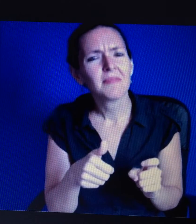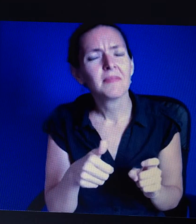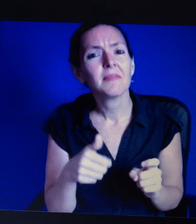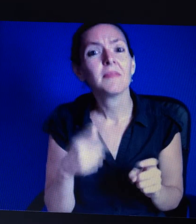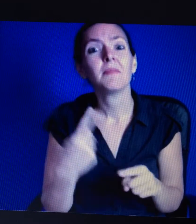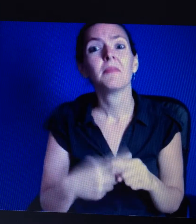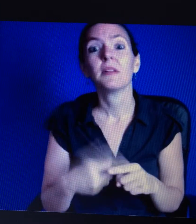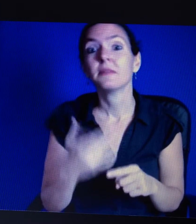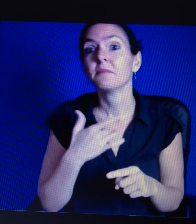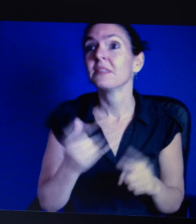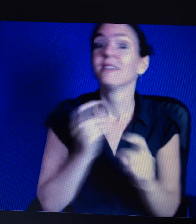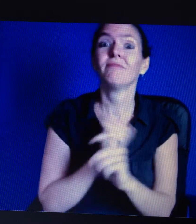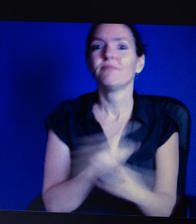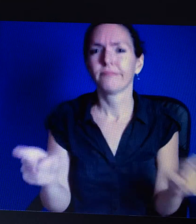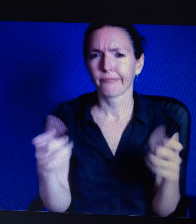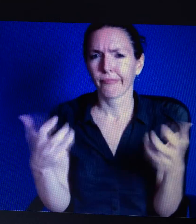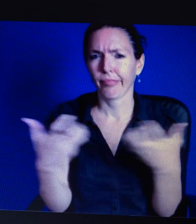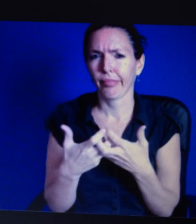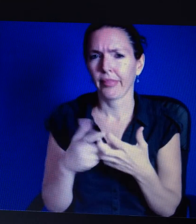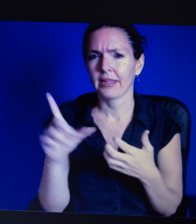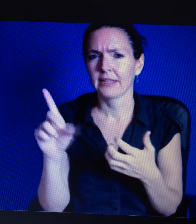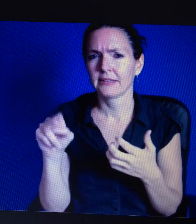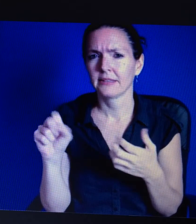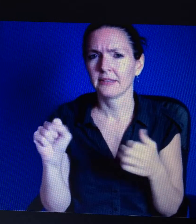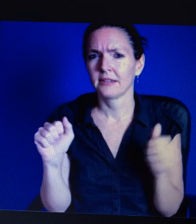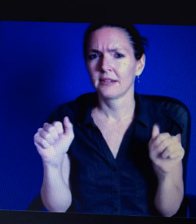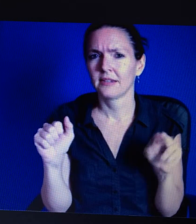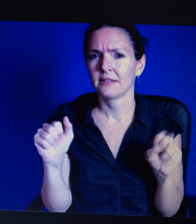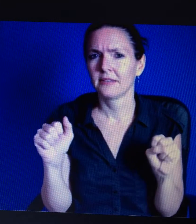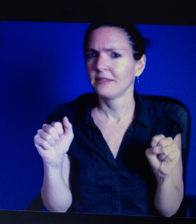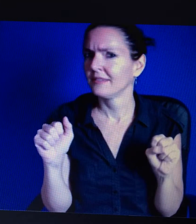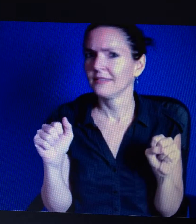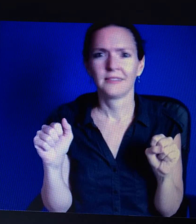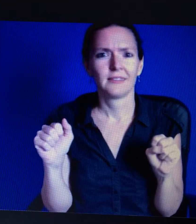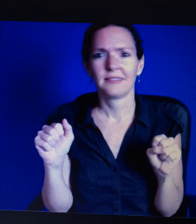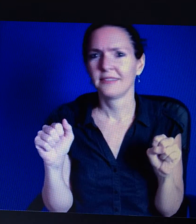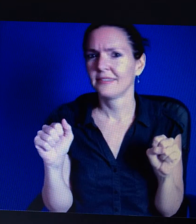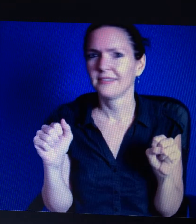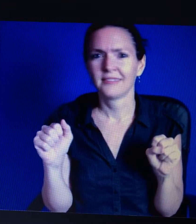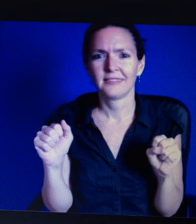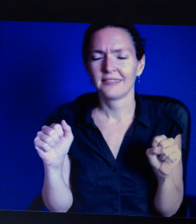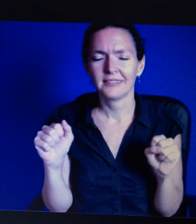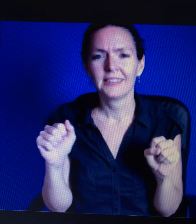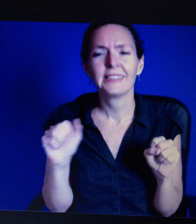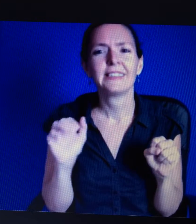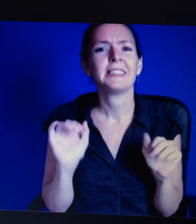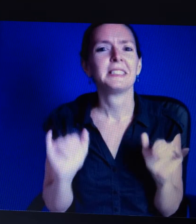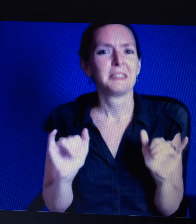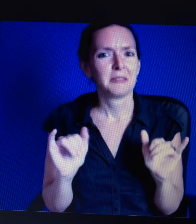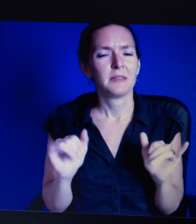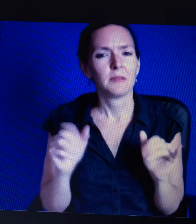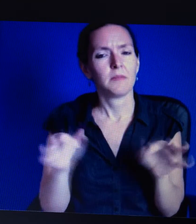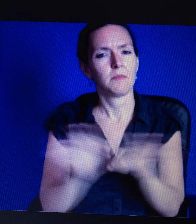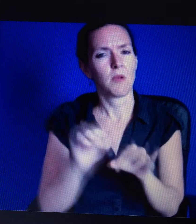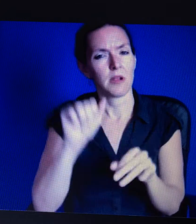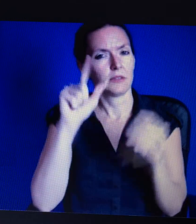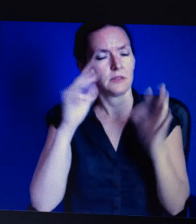But if you just get a sign name, no, that's not cool. You shouldn't combine ANS and DNS.